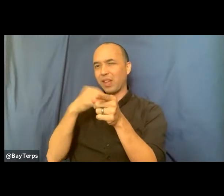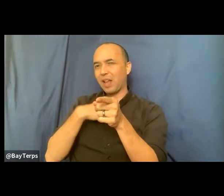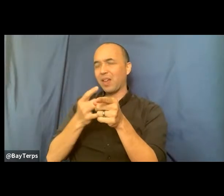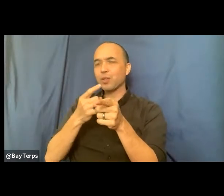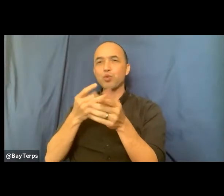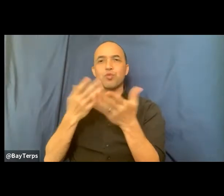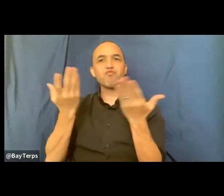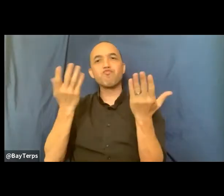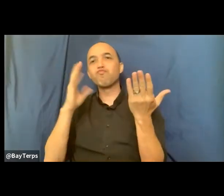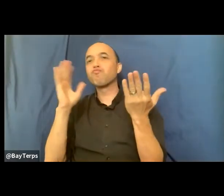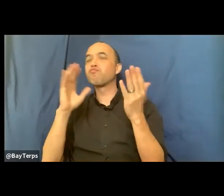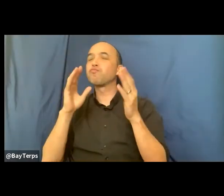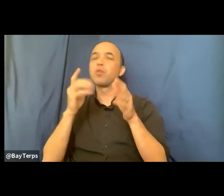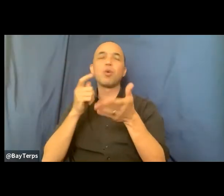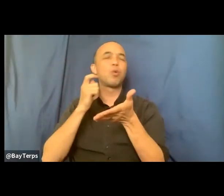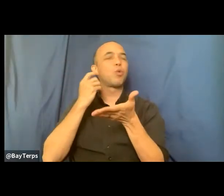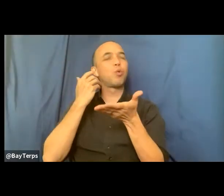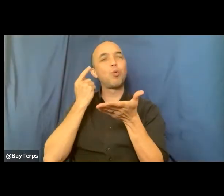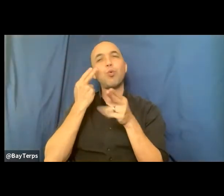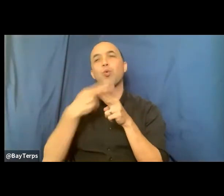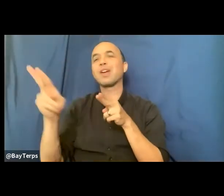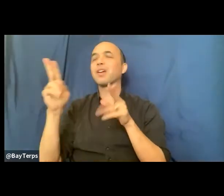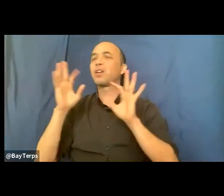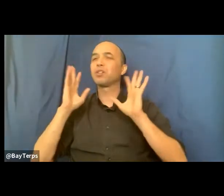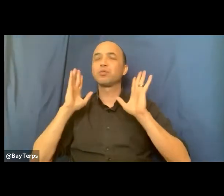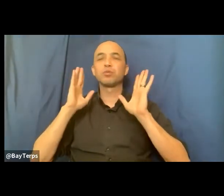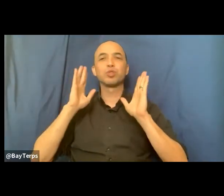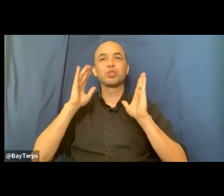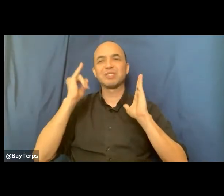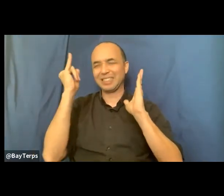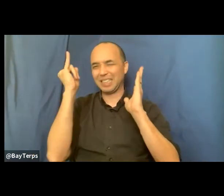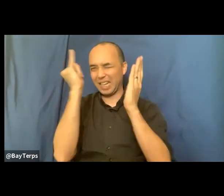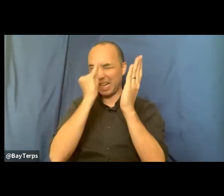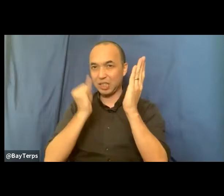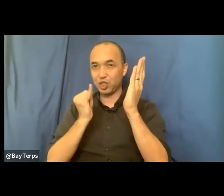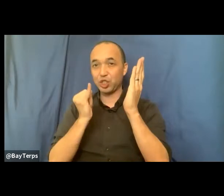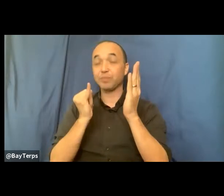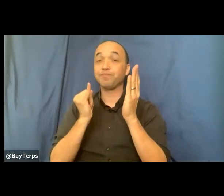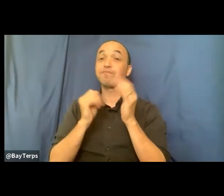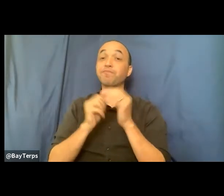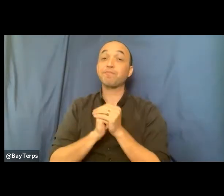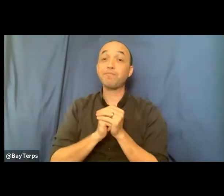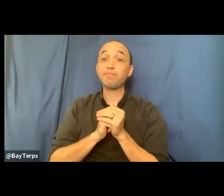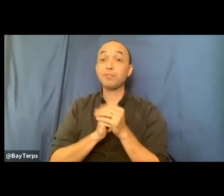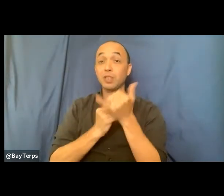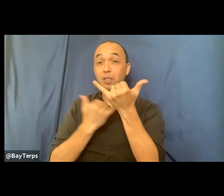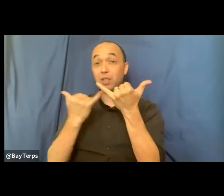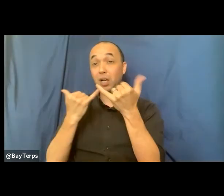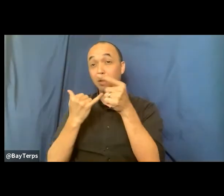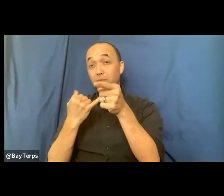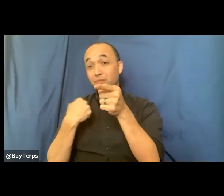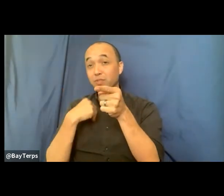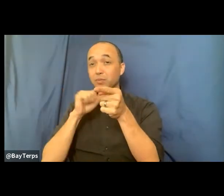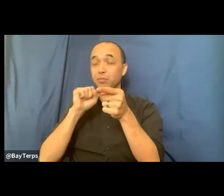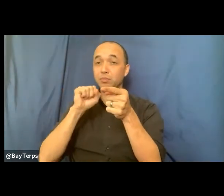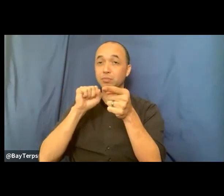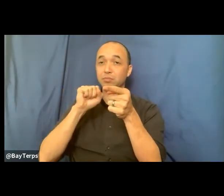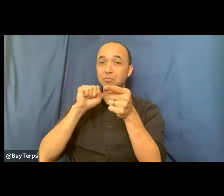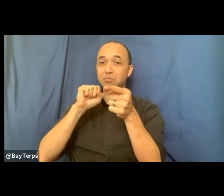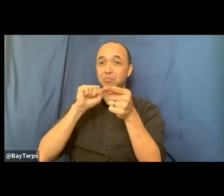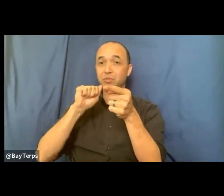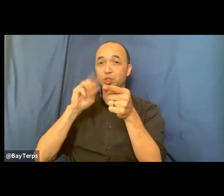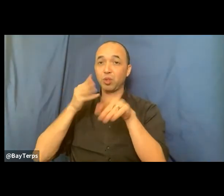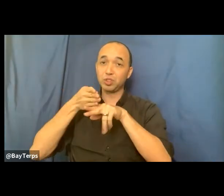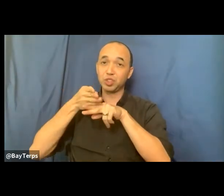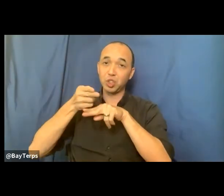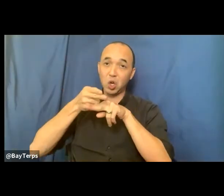loose. And then I go in with a saw. And, you know, I've got like fancier blades, but I also have